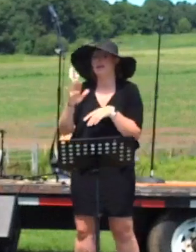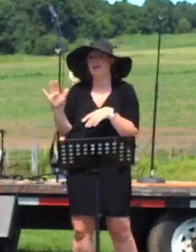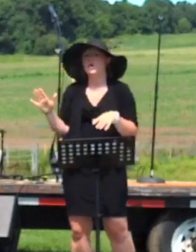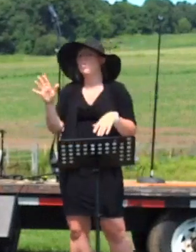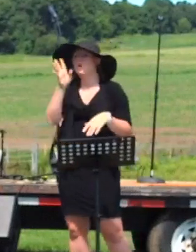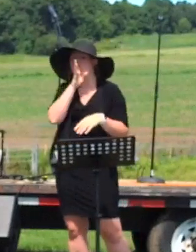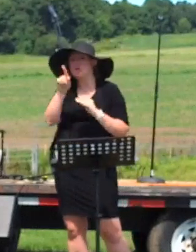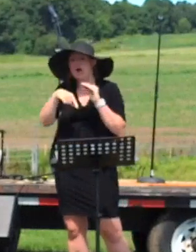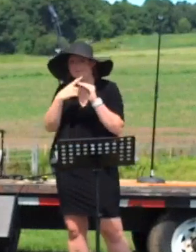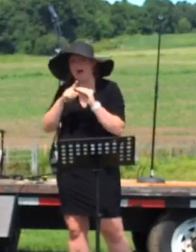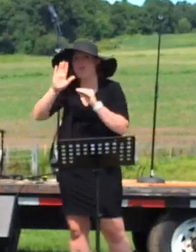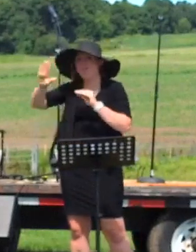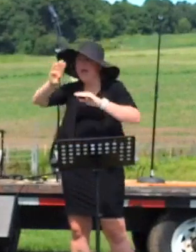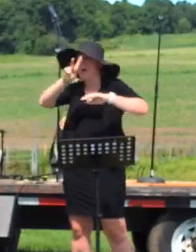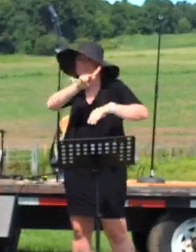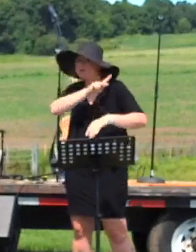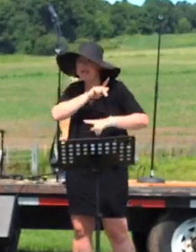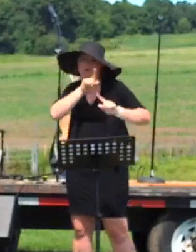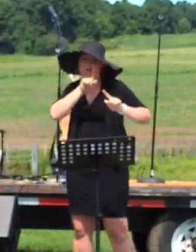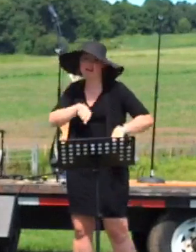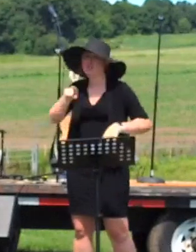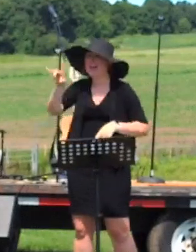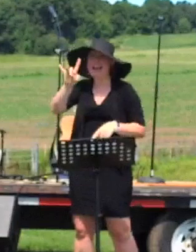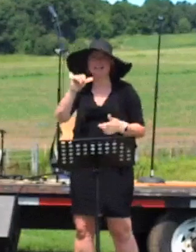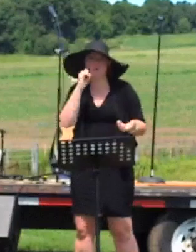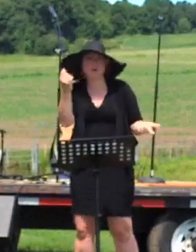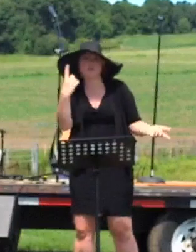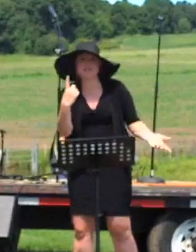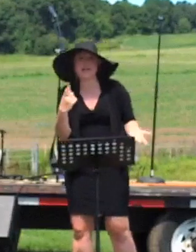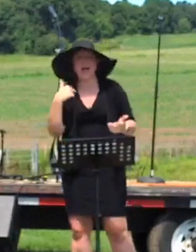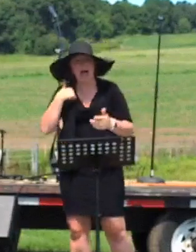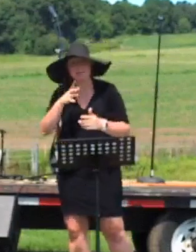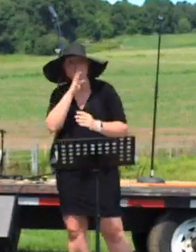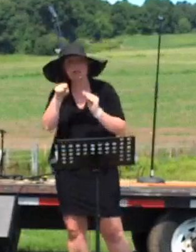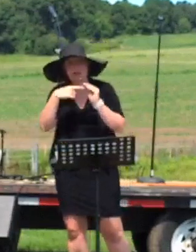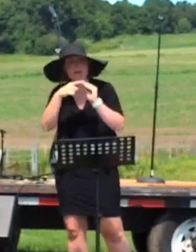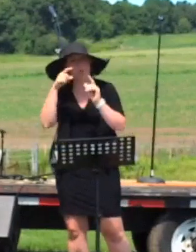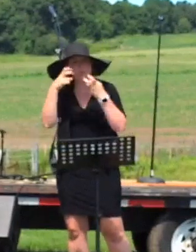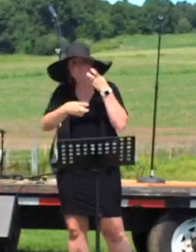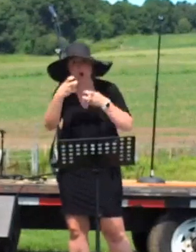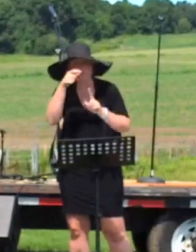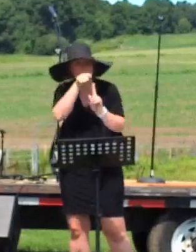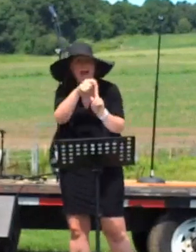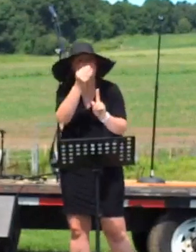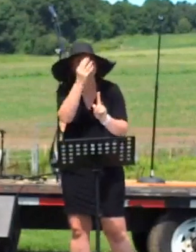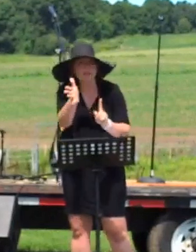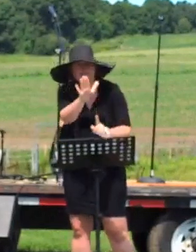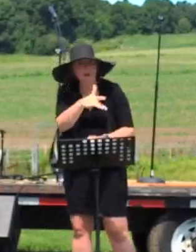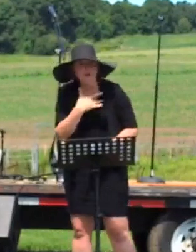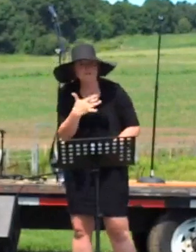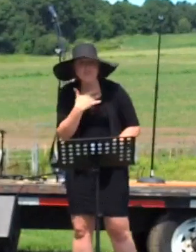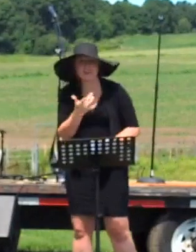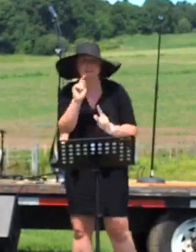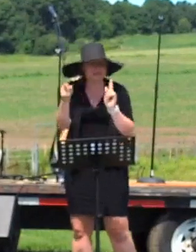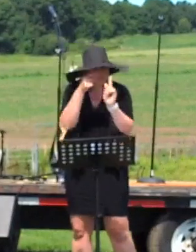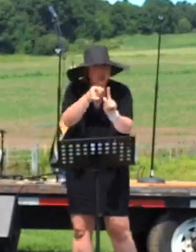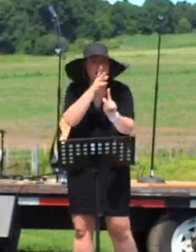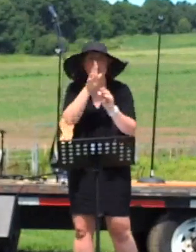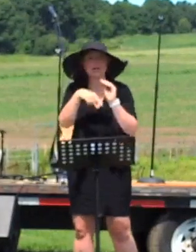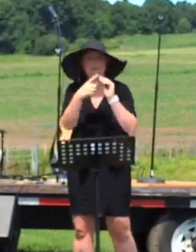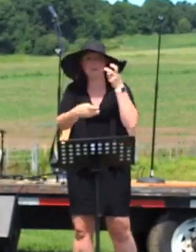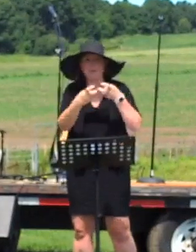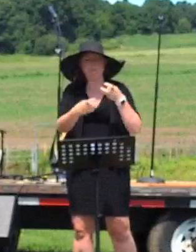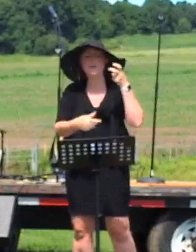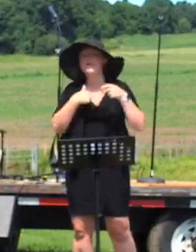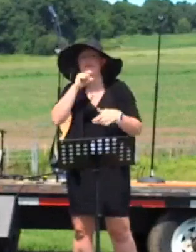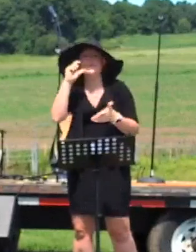about the substance of whatever it is. And eights aren't going to understand that, because if they're focused on something, they don't care that your feelings are hurt. And not only do they not care, they don't even see that your